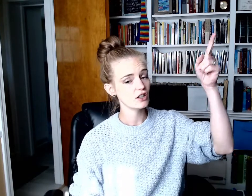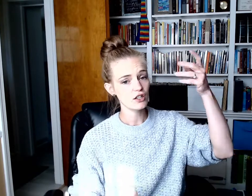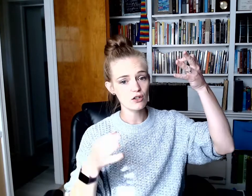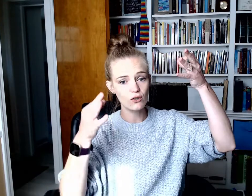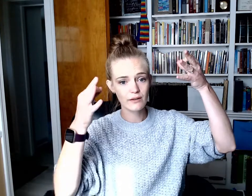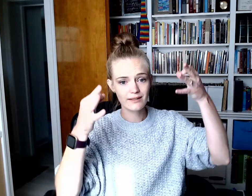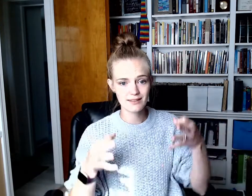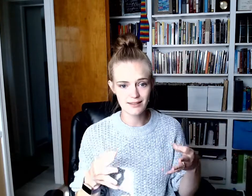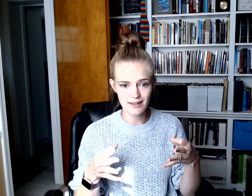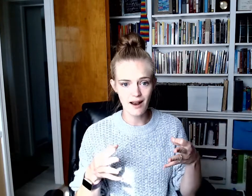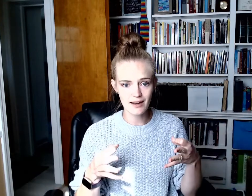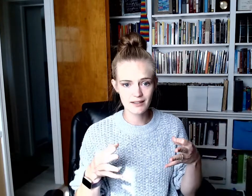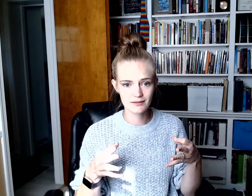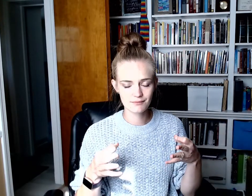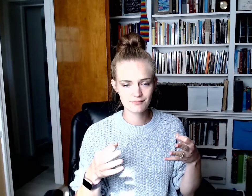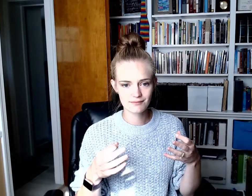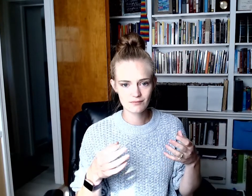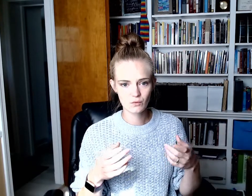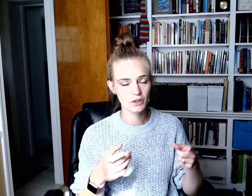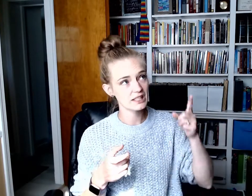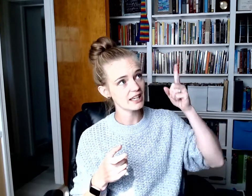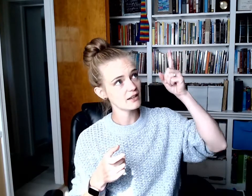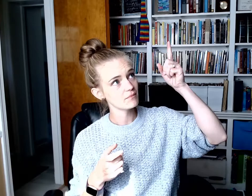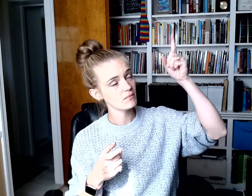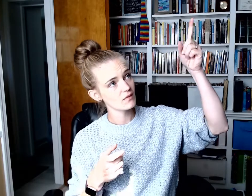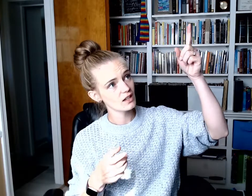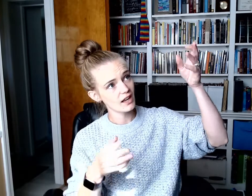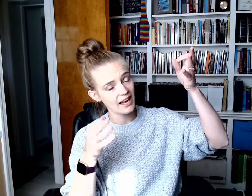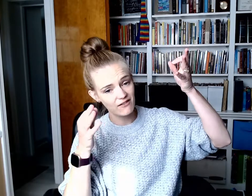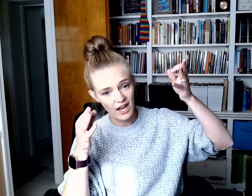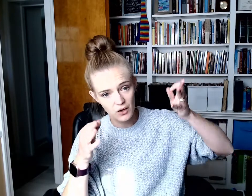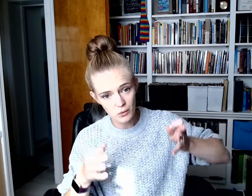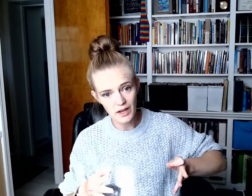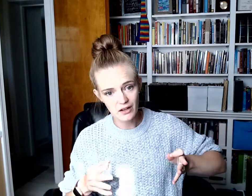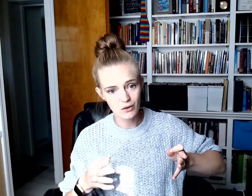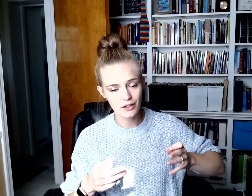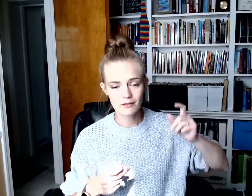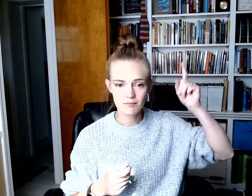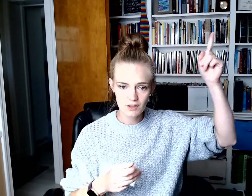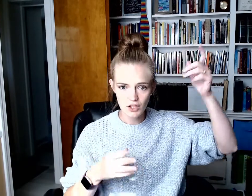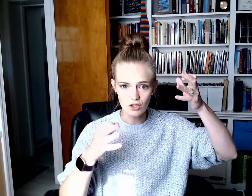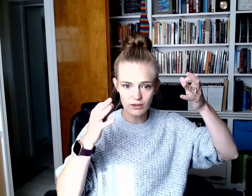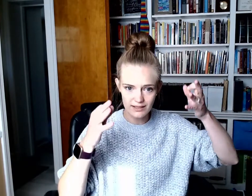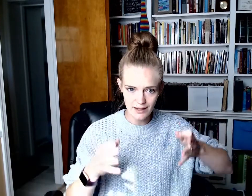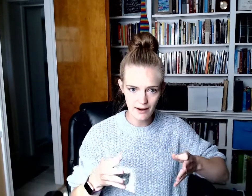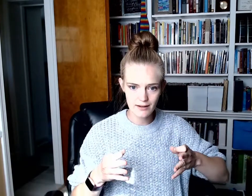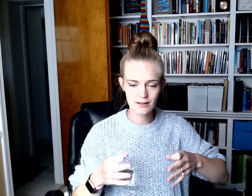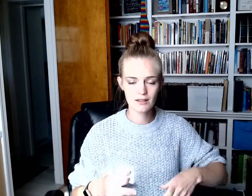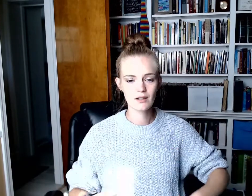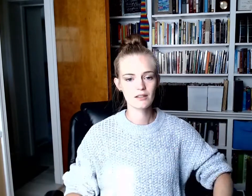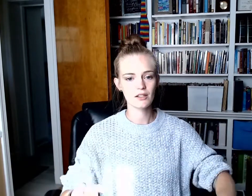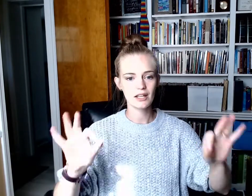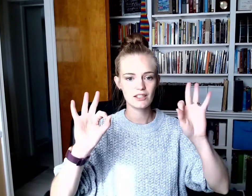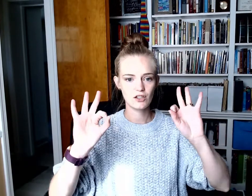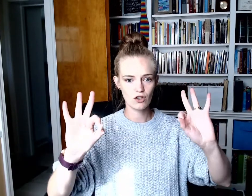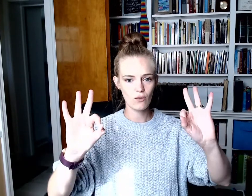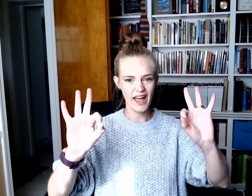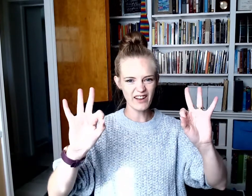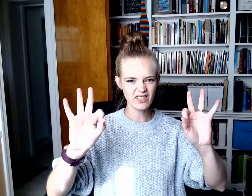you decide. We're going to say, have thine own way, Lord. You decide. So that's two Fs. These